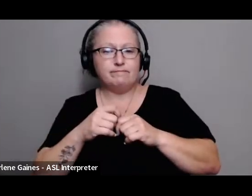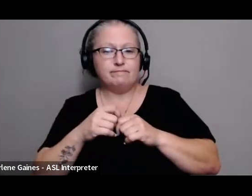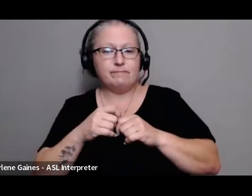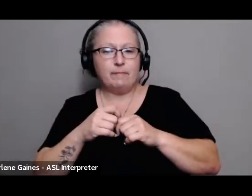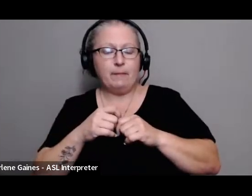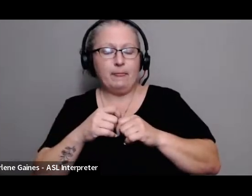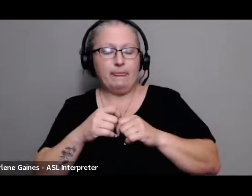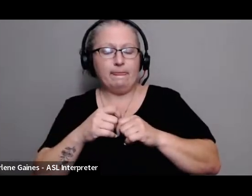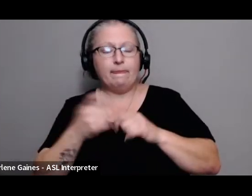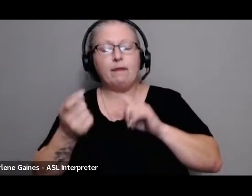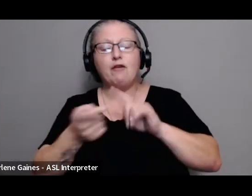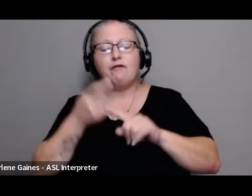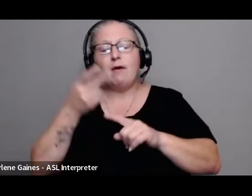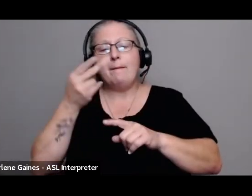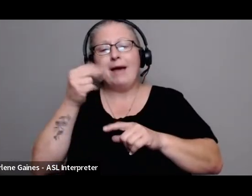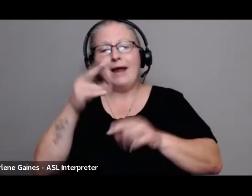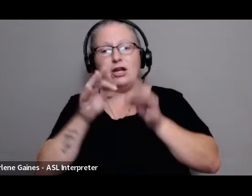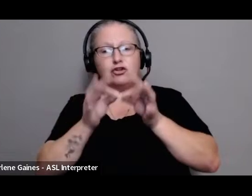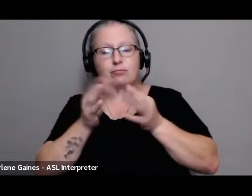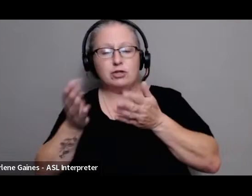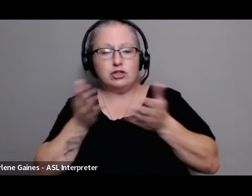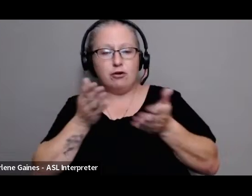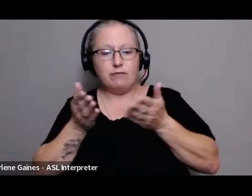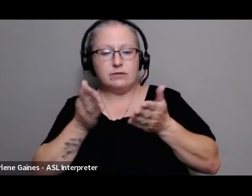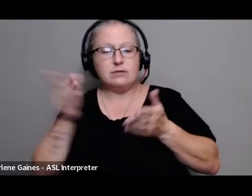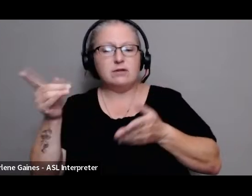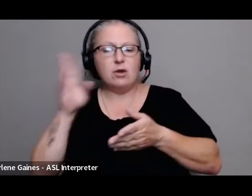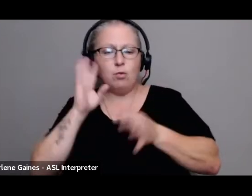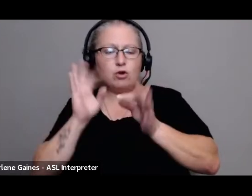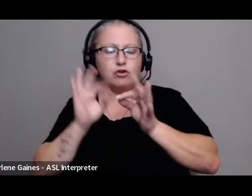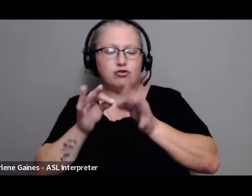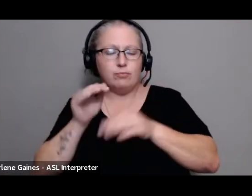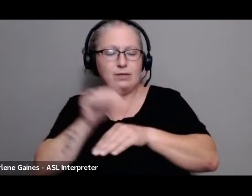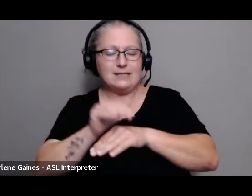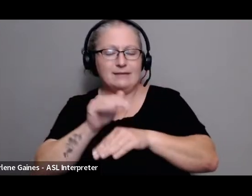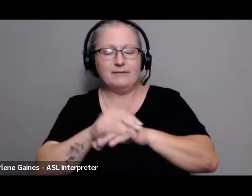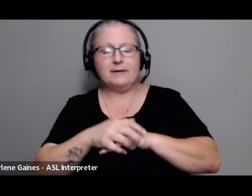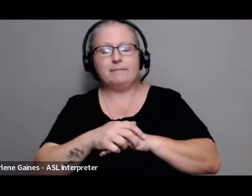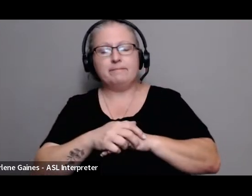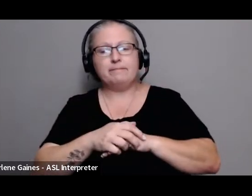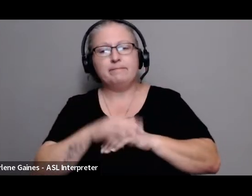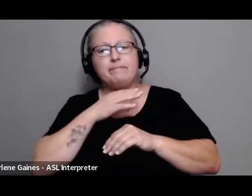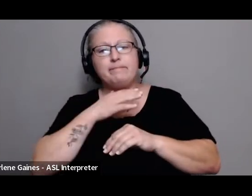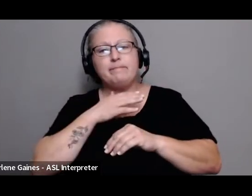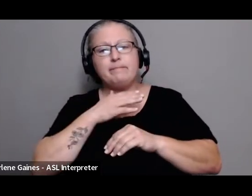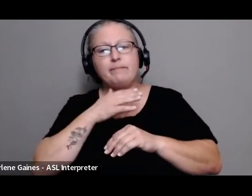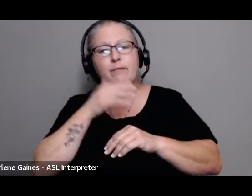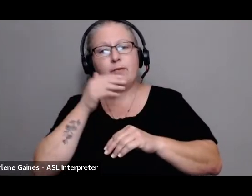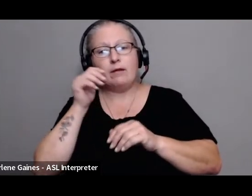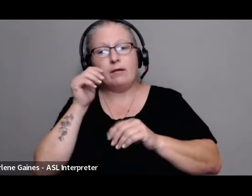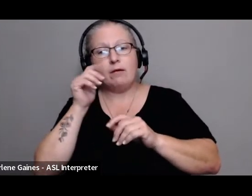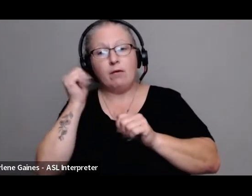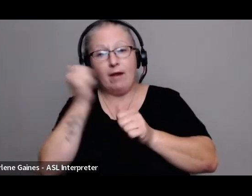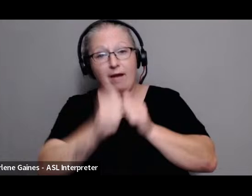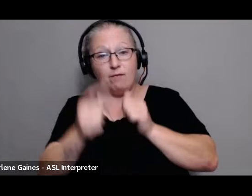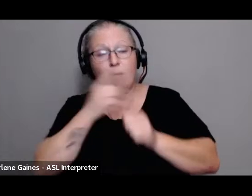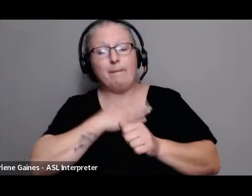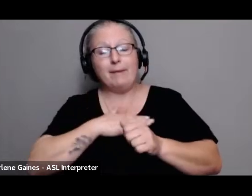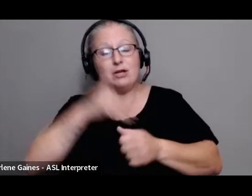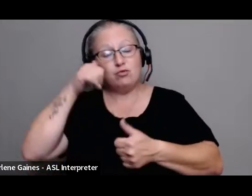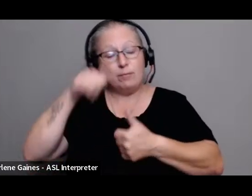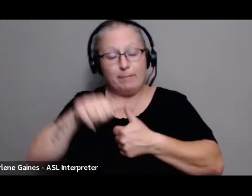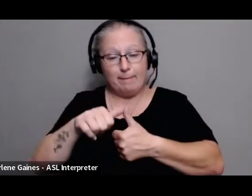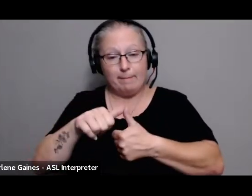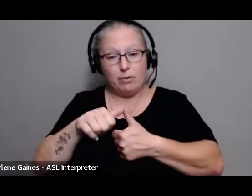Hannah Interpreting Services, and they will be interpreting our meeting this evening. We would like to ask everyone to please